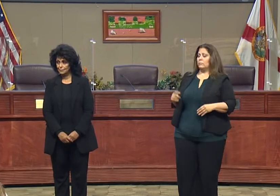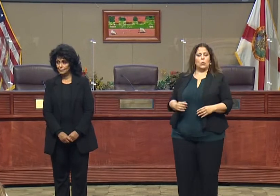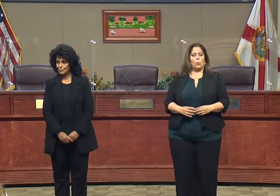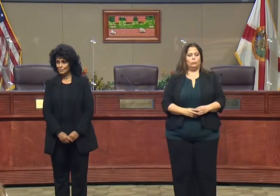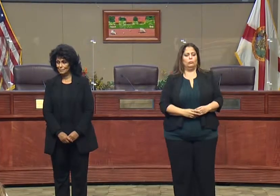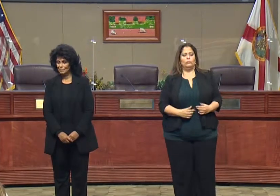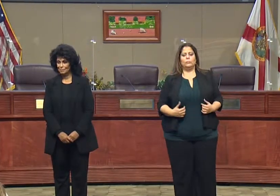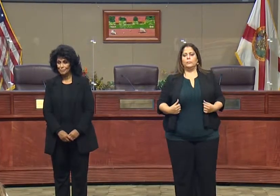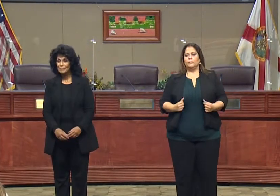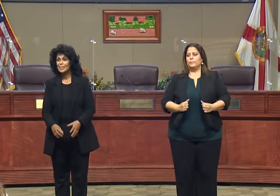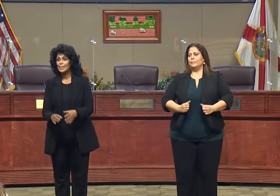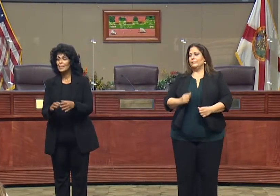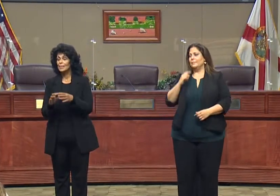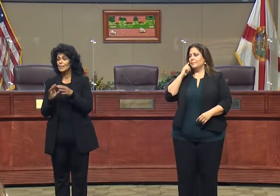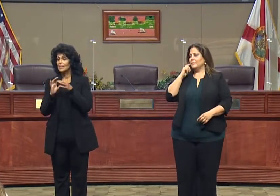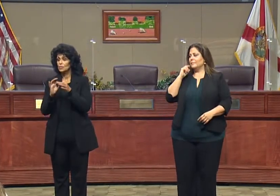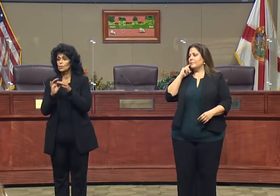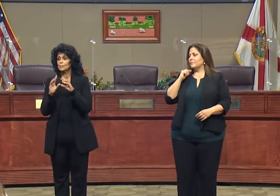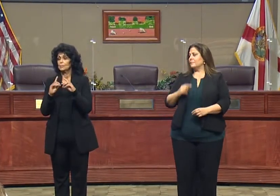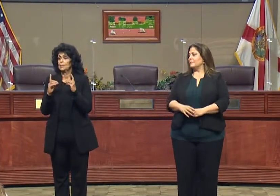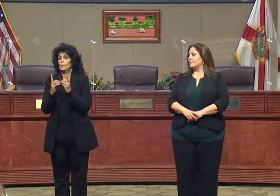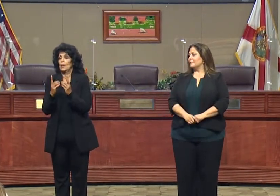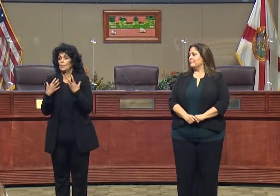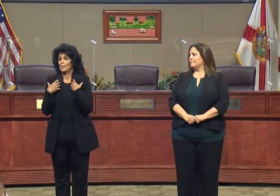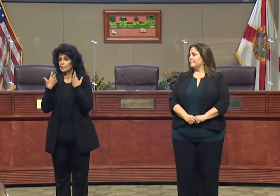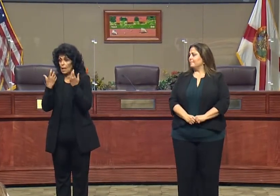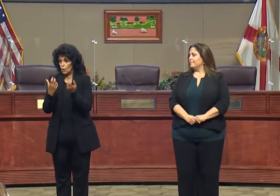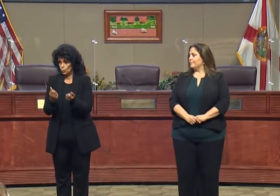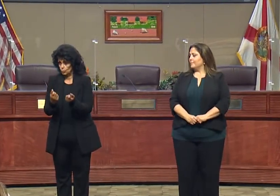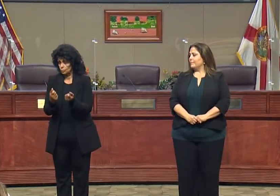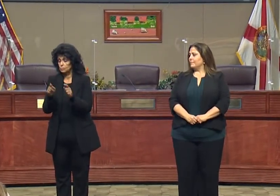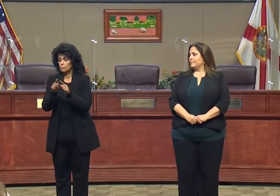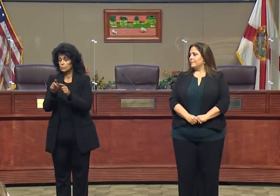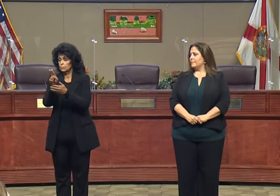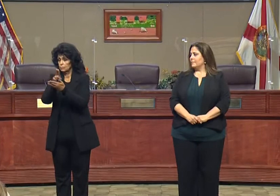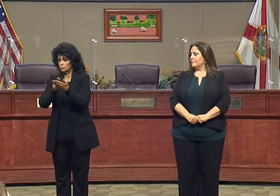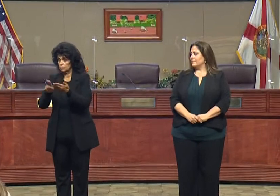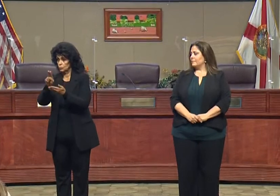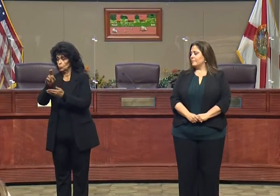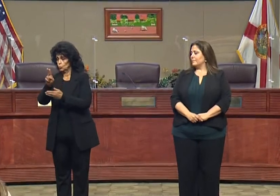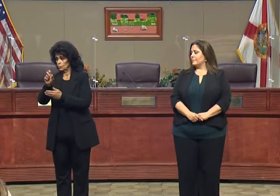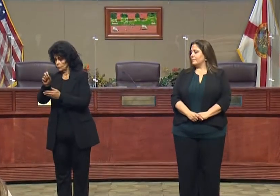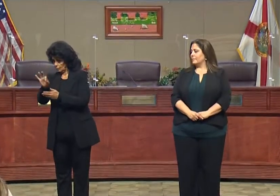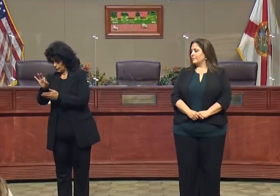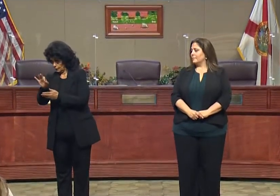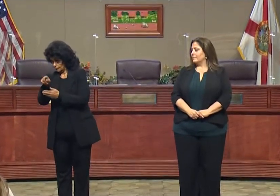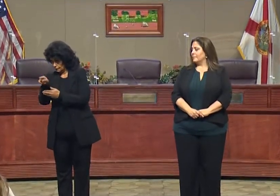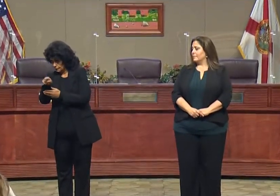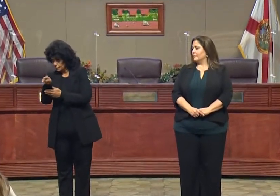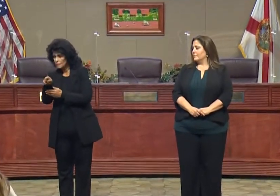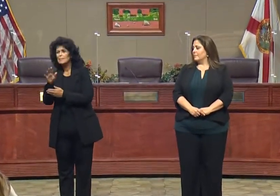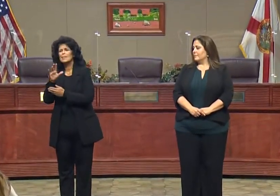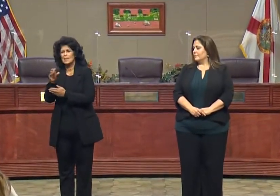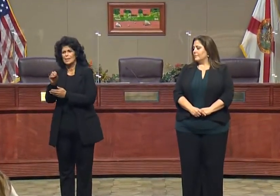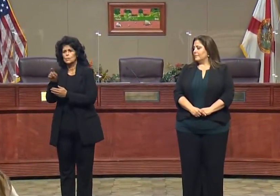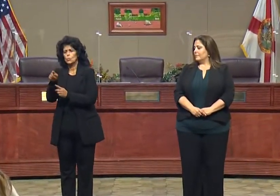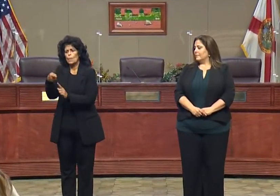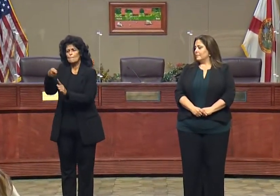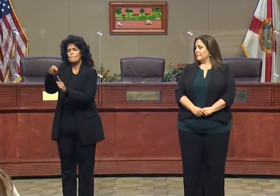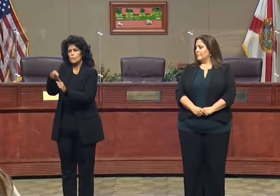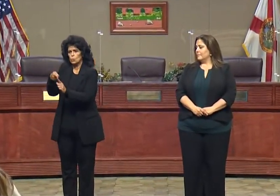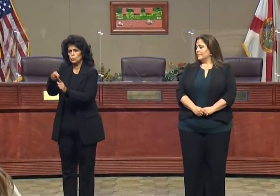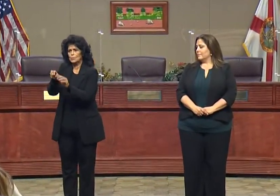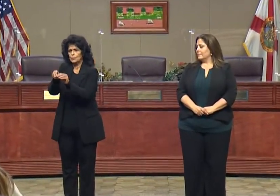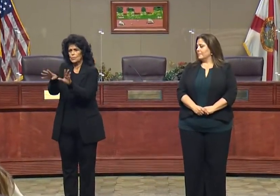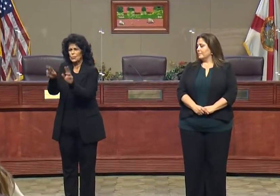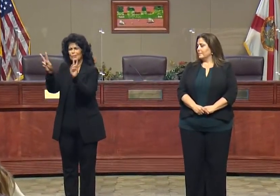Okay. Con relación al Departamento de Salud y la Universidad UCF, eso es lo que se considera un punto de distribución cerrado, por